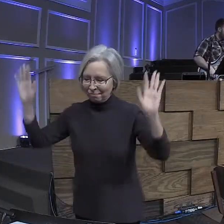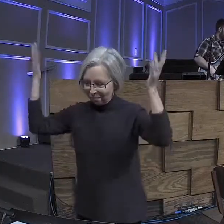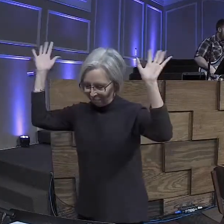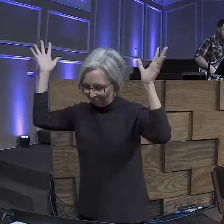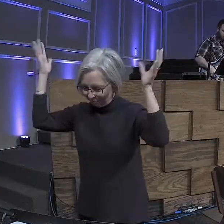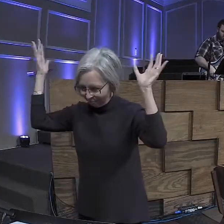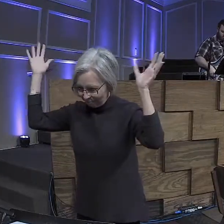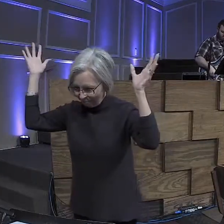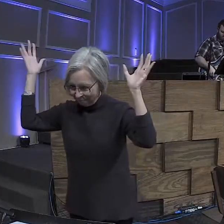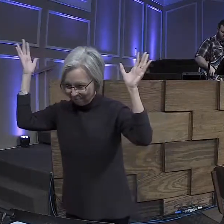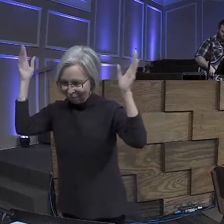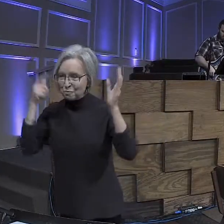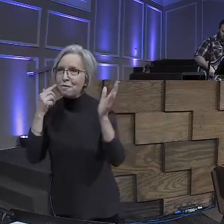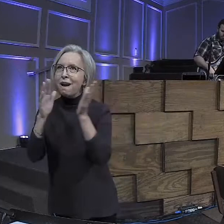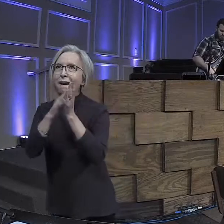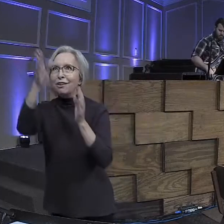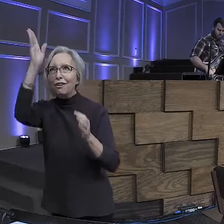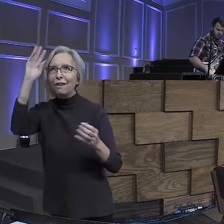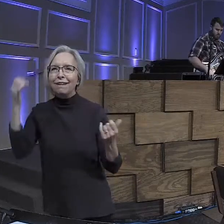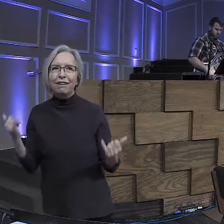today. Praise Him.